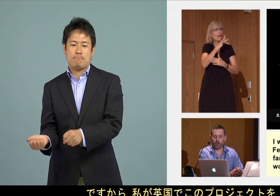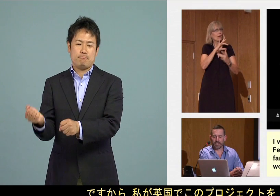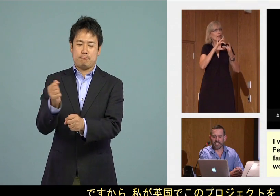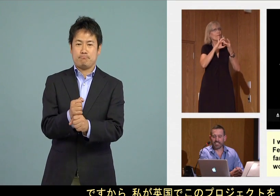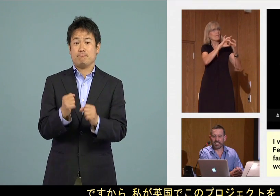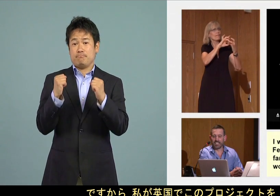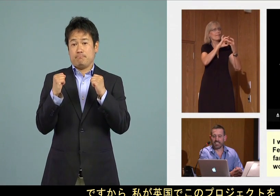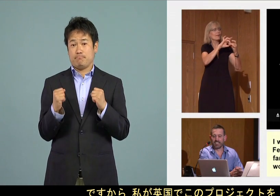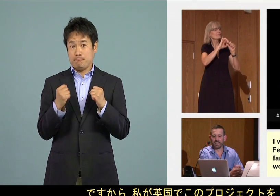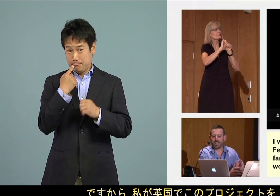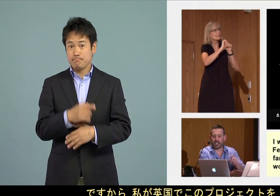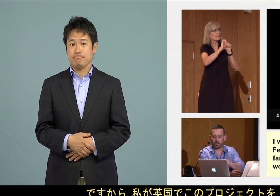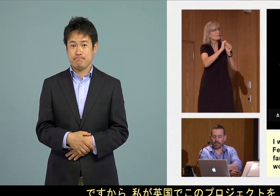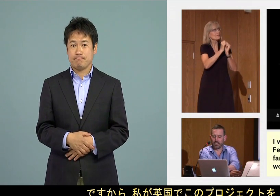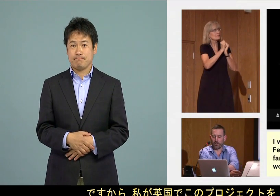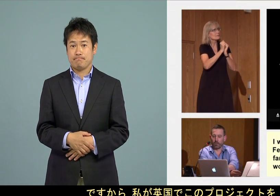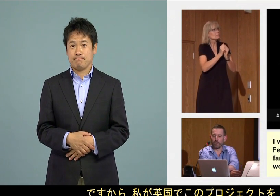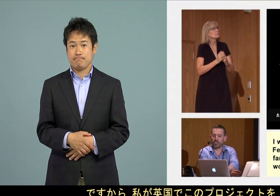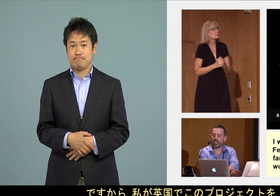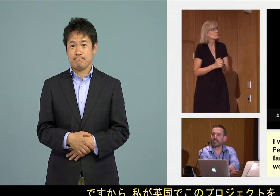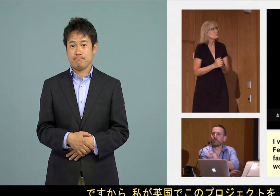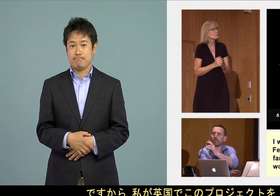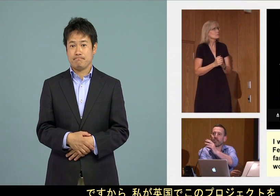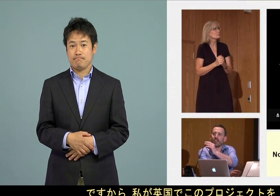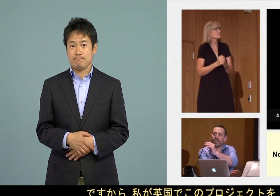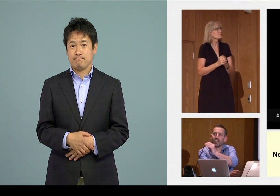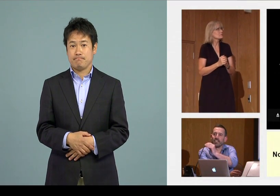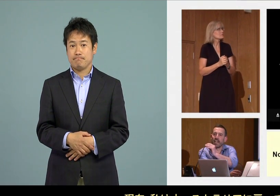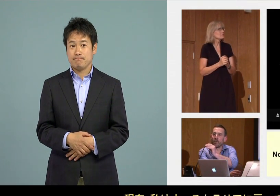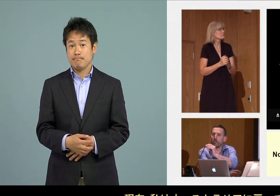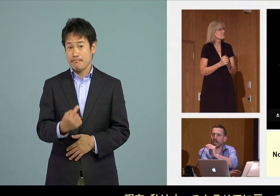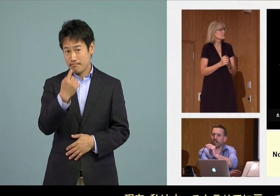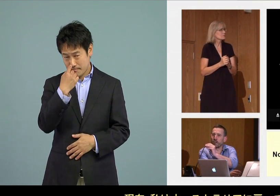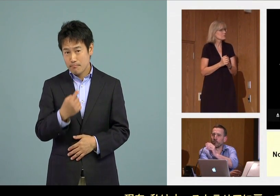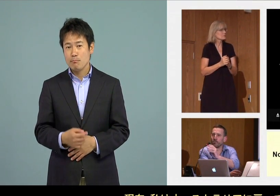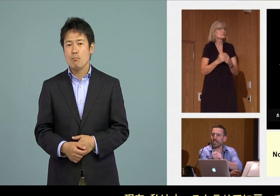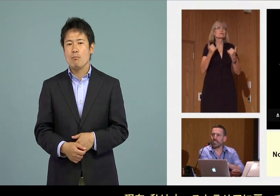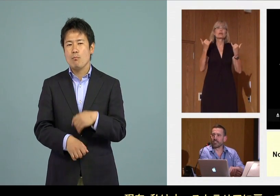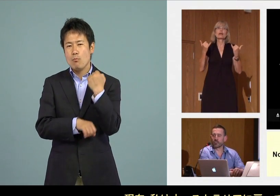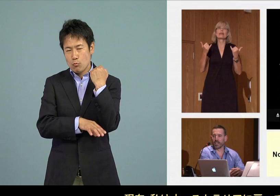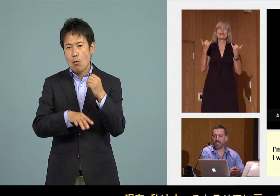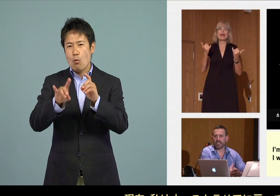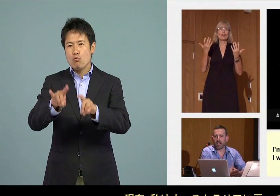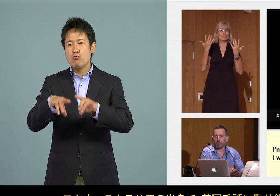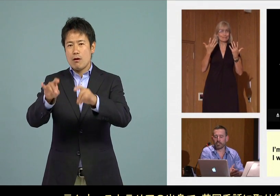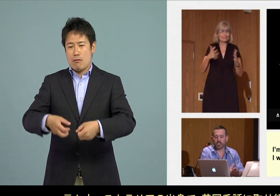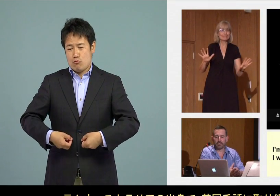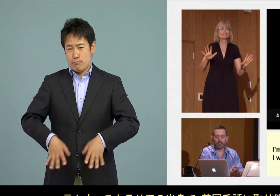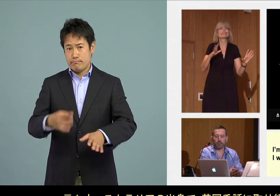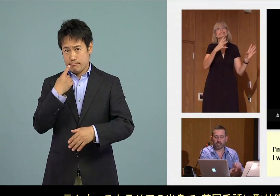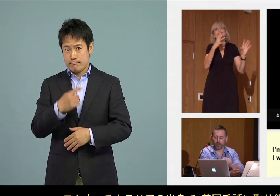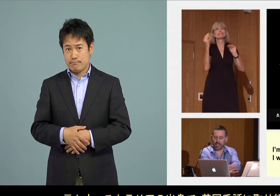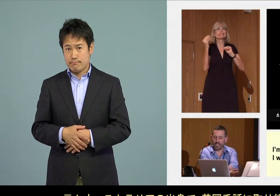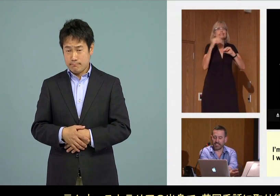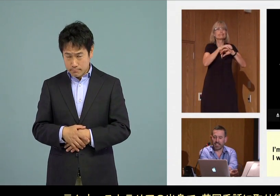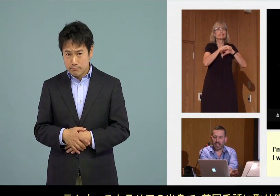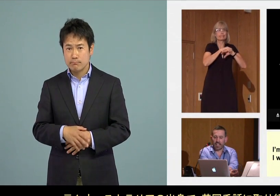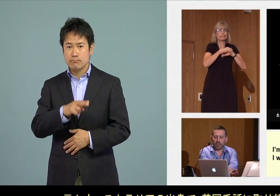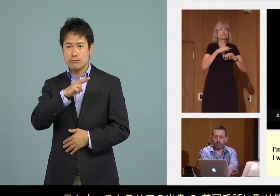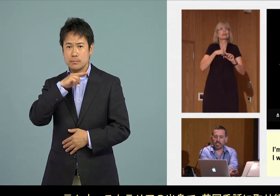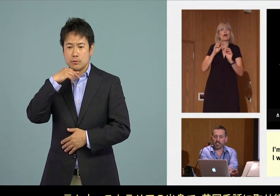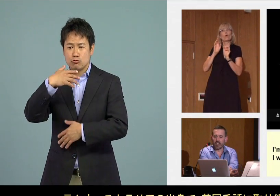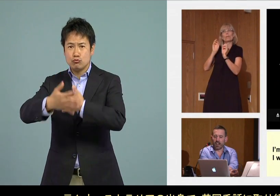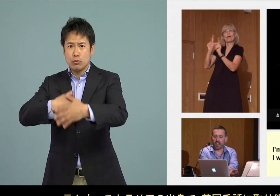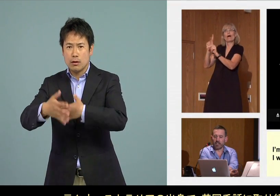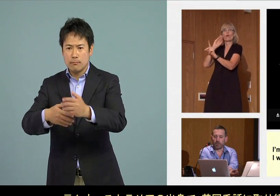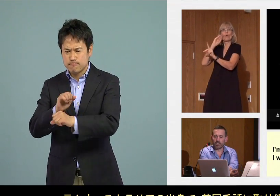while I was working in Britain on the project. Now I'm back home in Australia. I'm originally from Australia, and